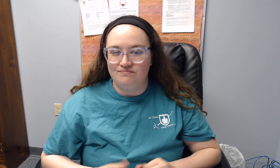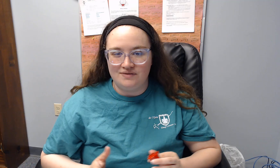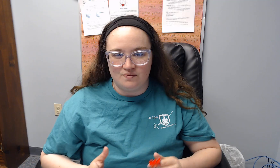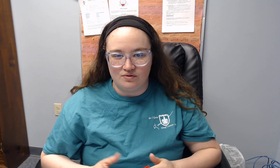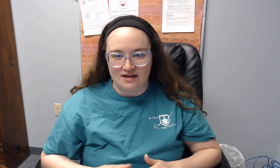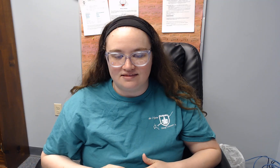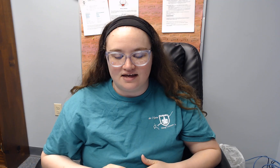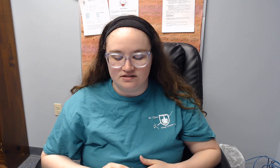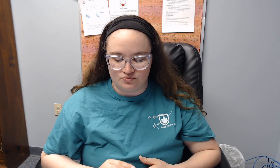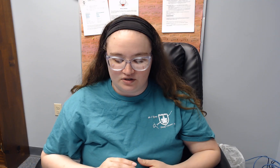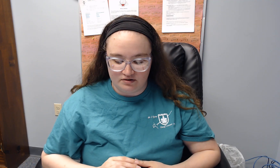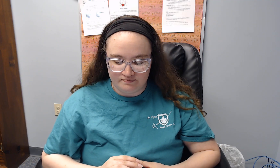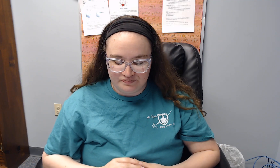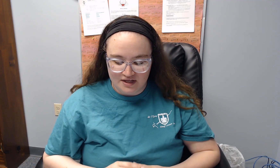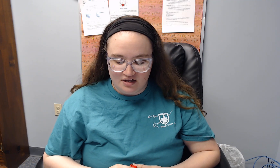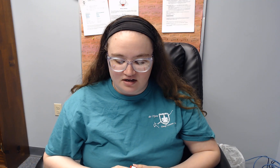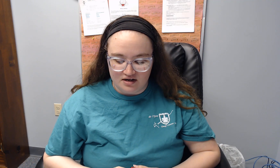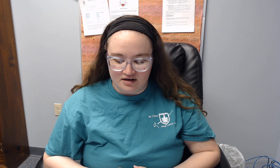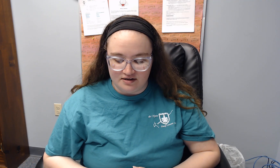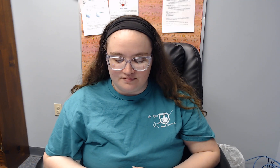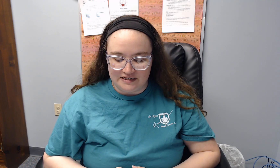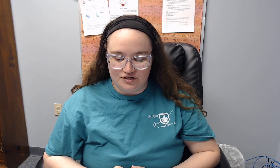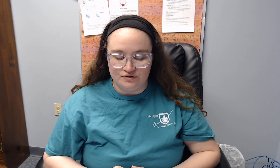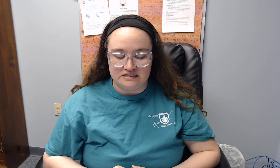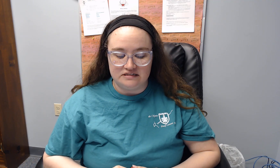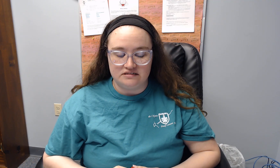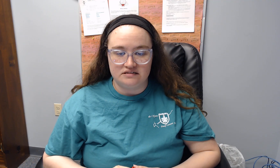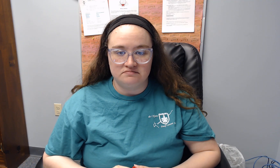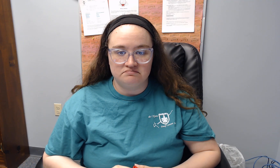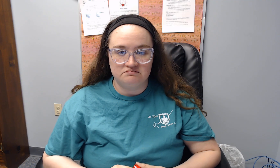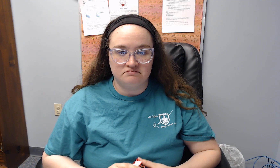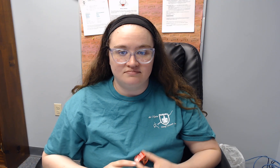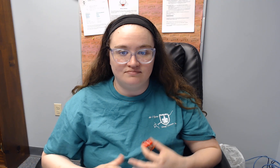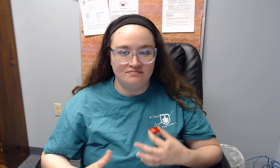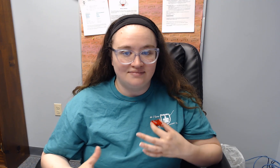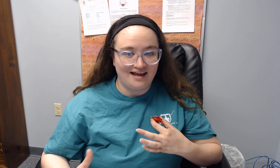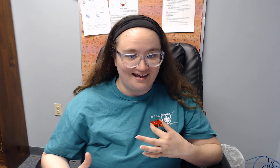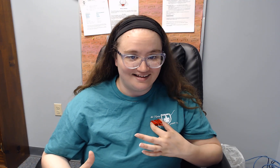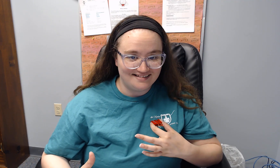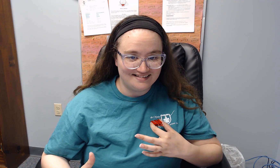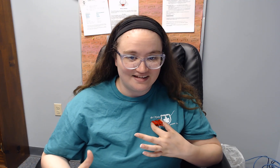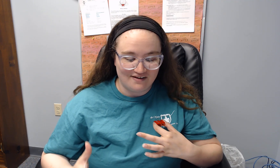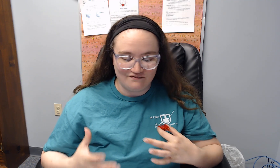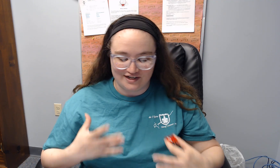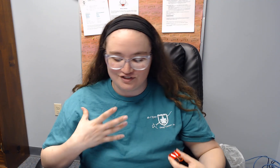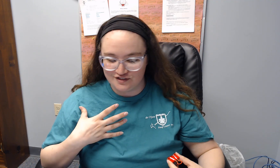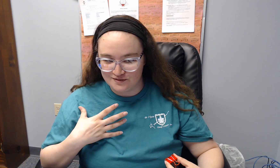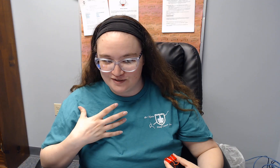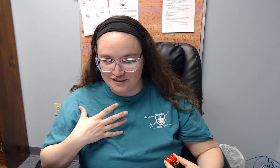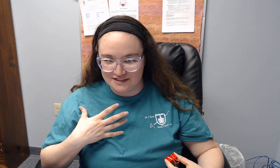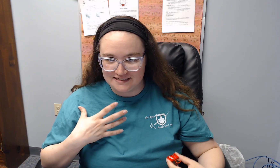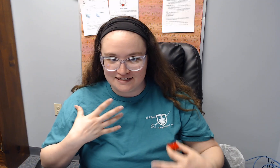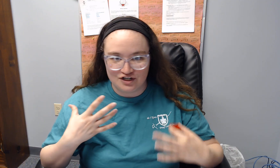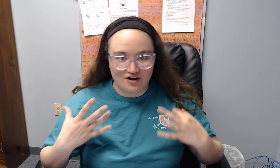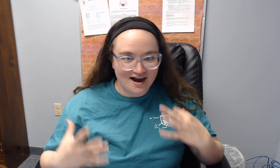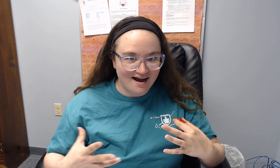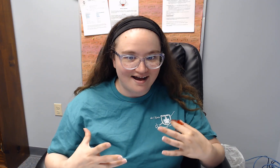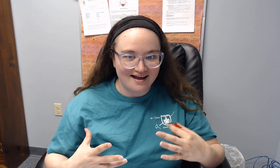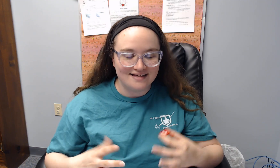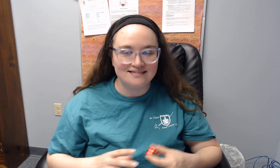people like that as well. It uses hands and facial expressions and your eyes,